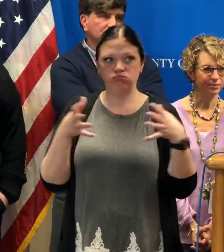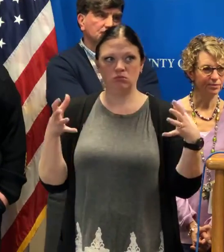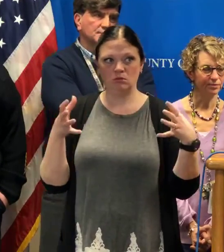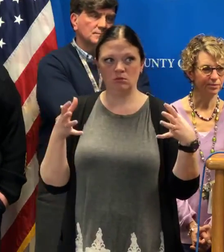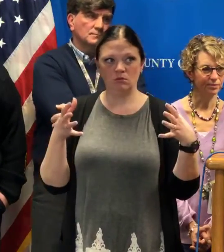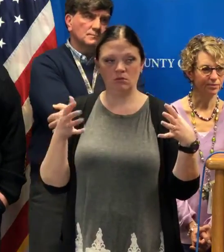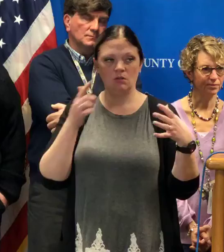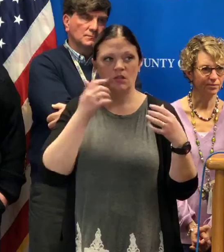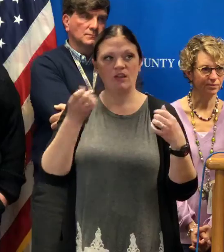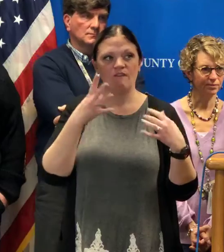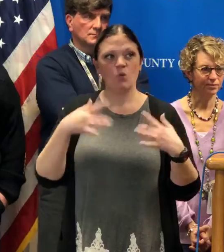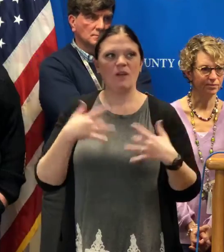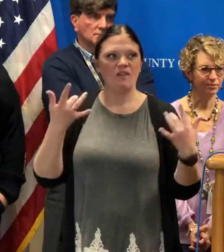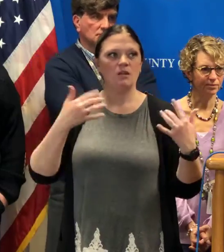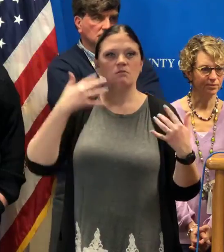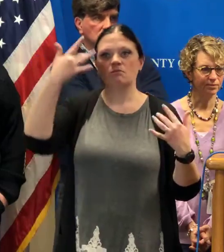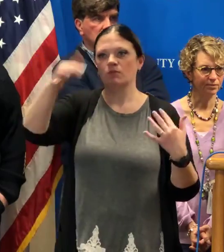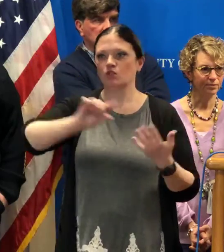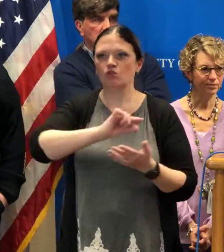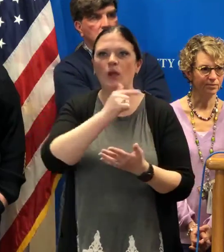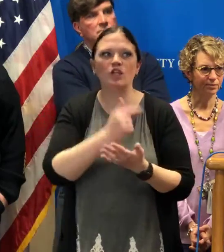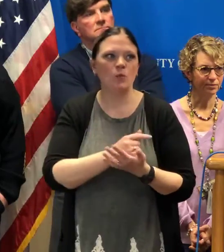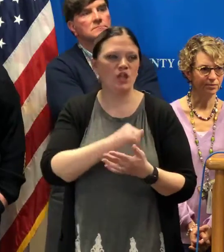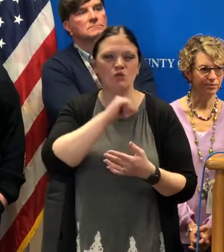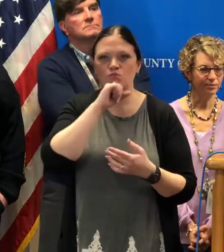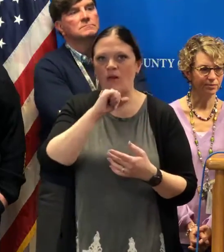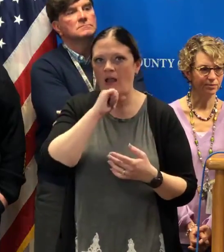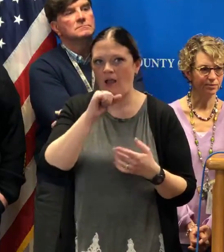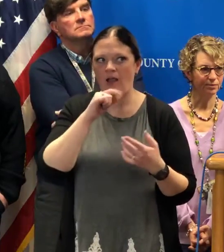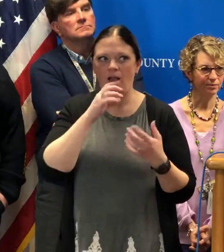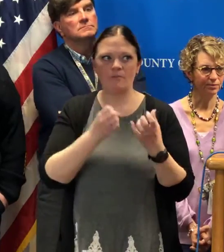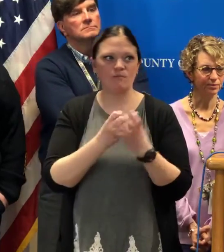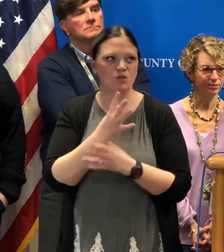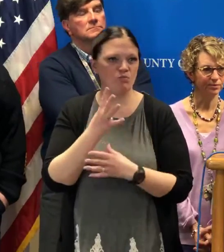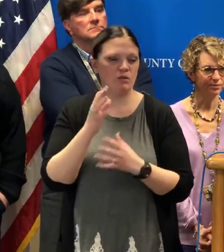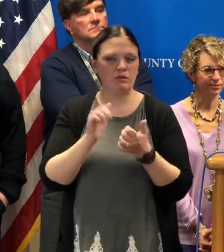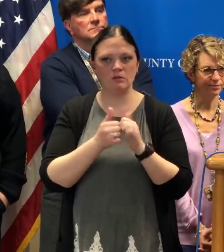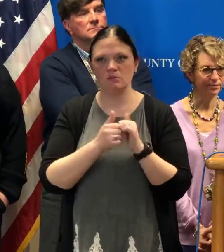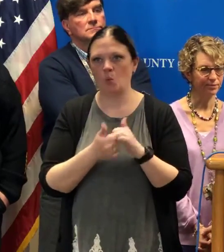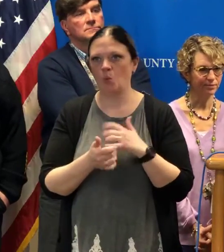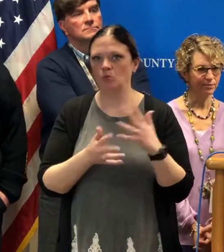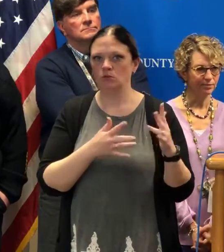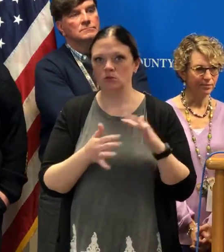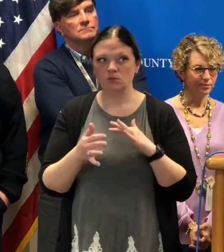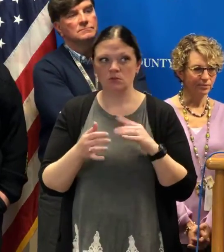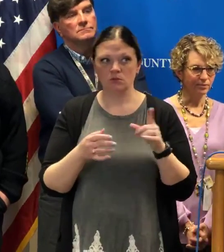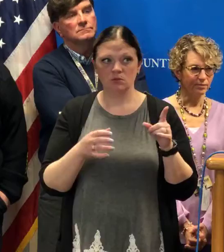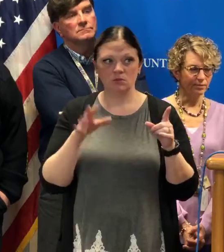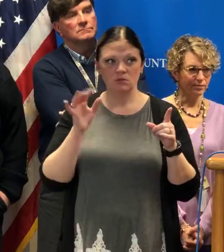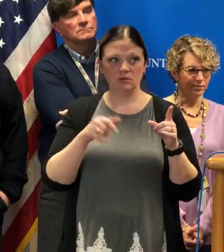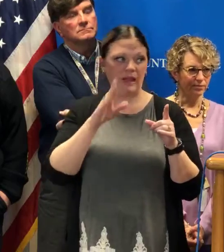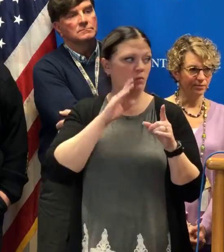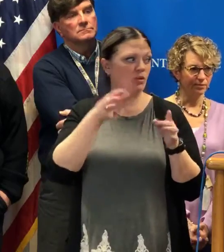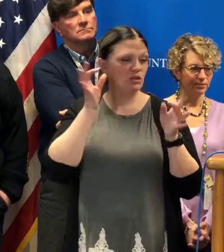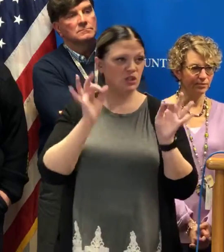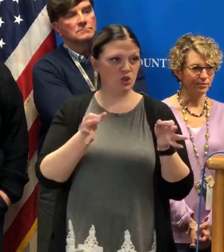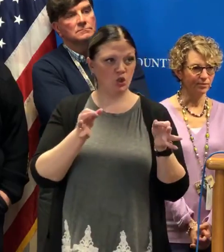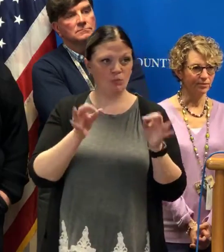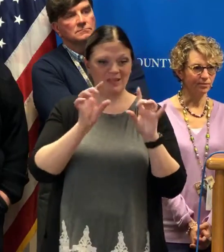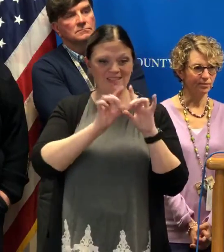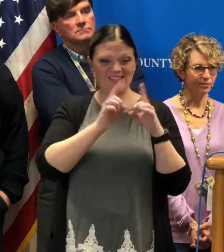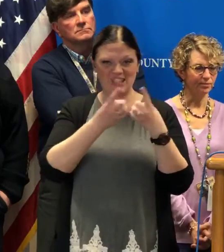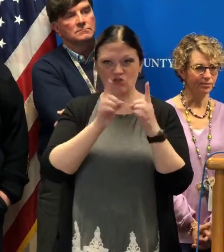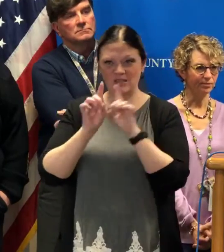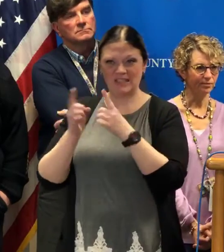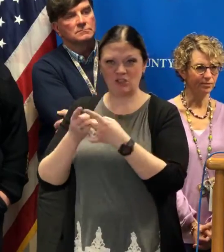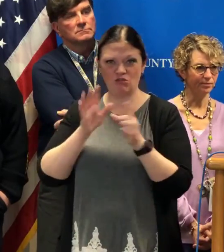a couple of events on the horizon, graduations, proms, spring sports schedule. Is this going to be a determination district by